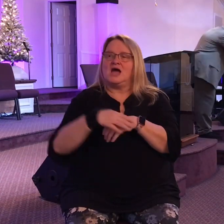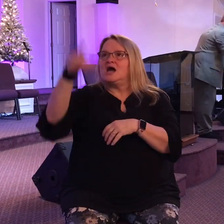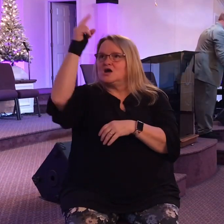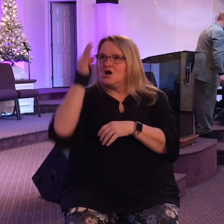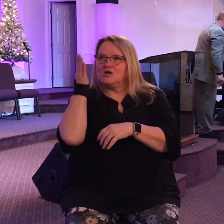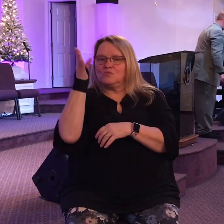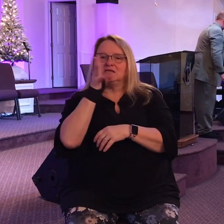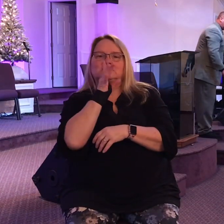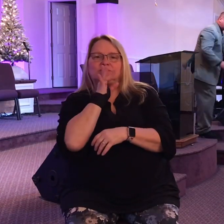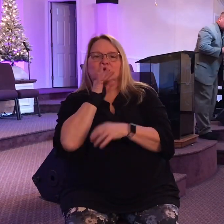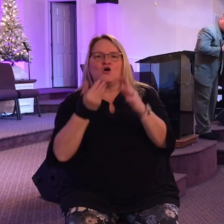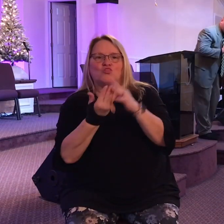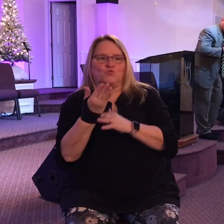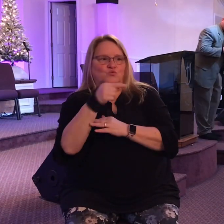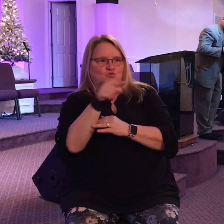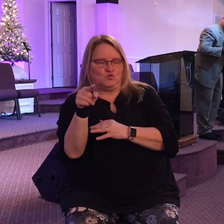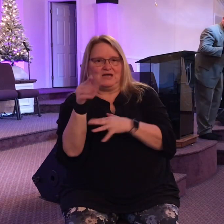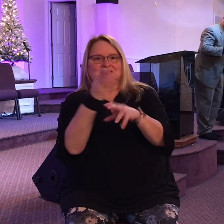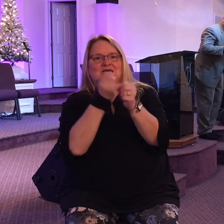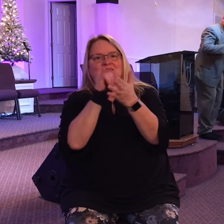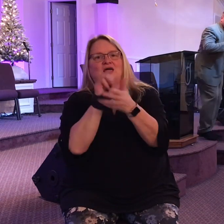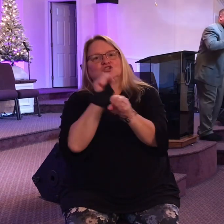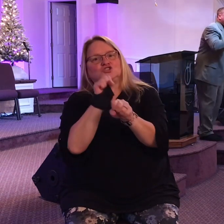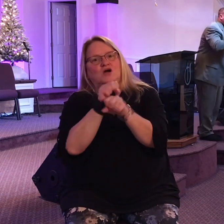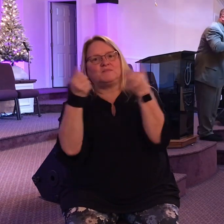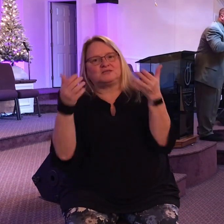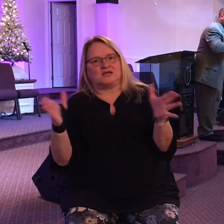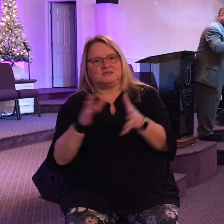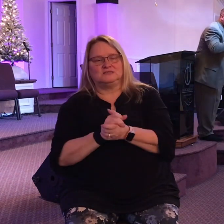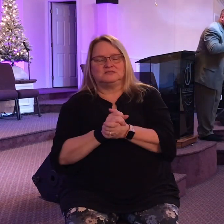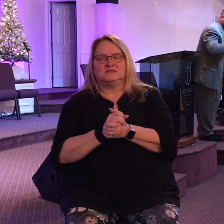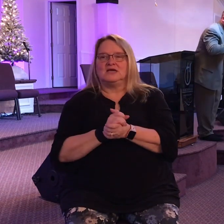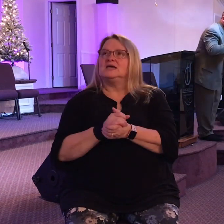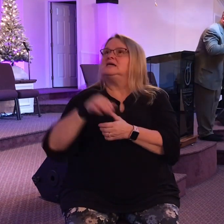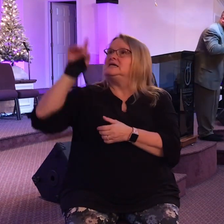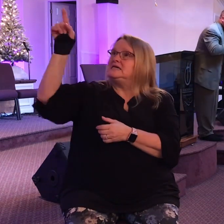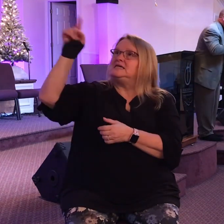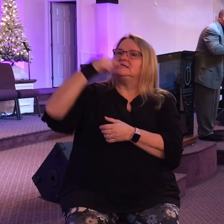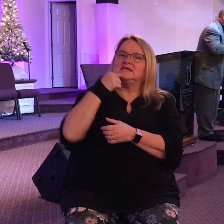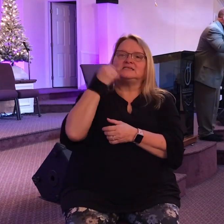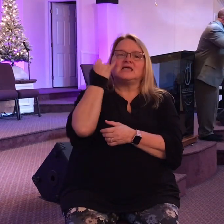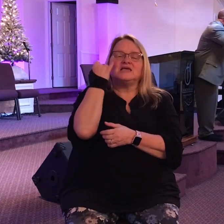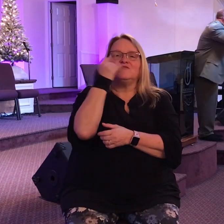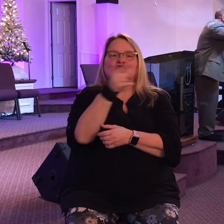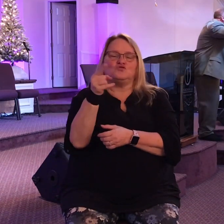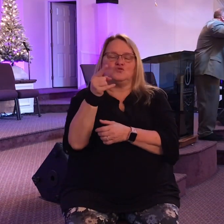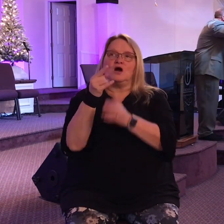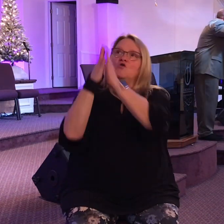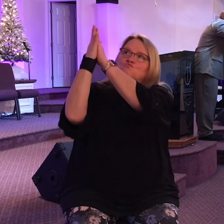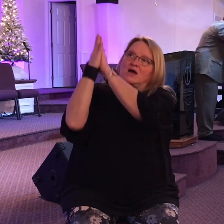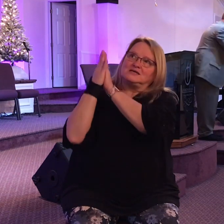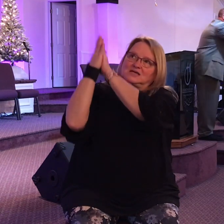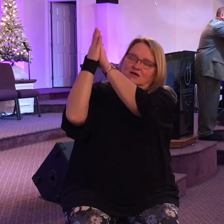through you to get the job done. He said, if you have been reconciled to Christ, he